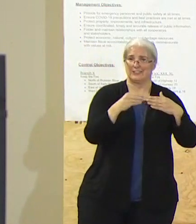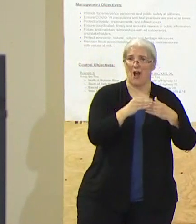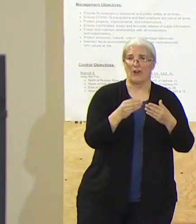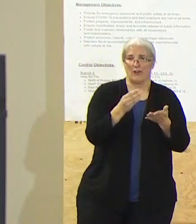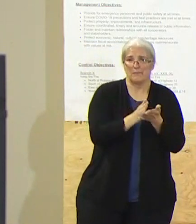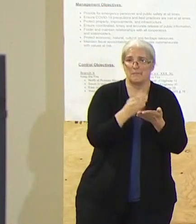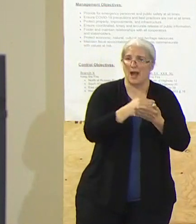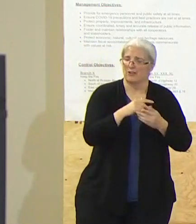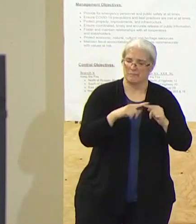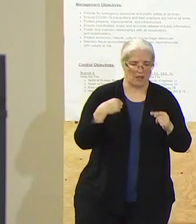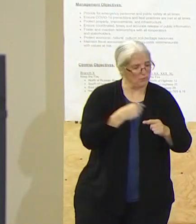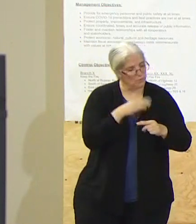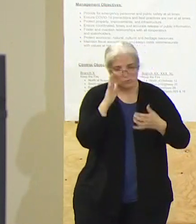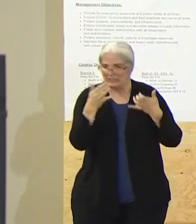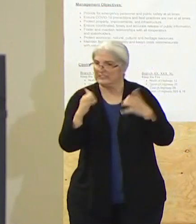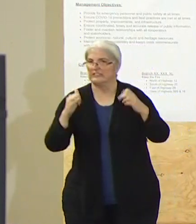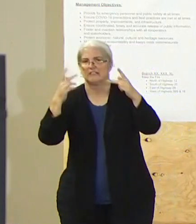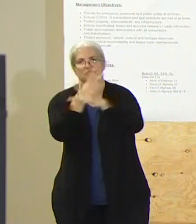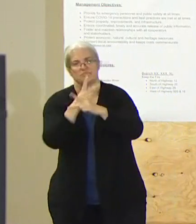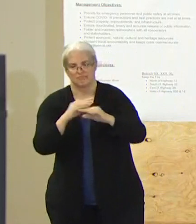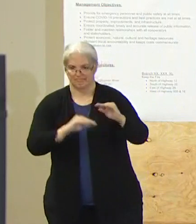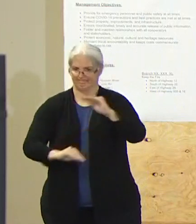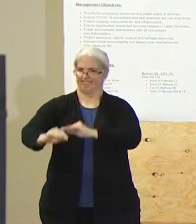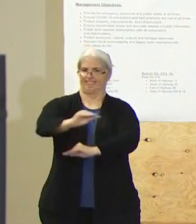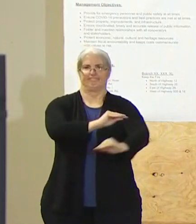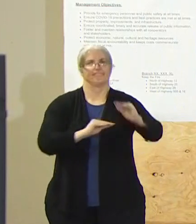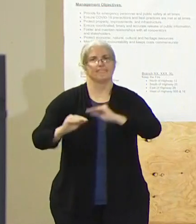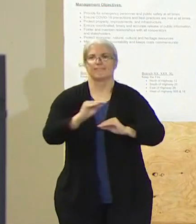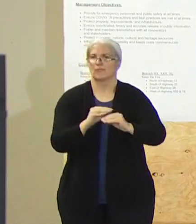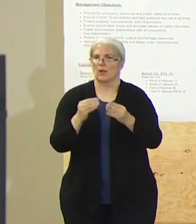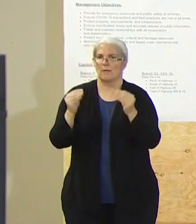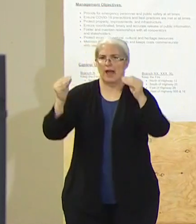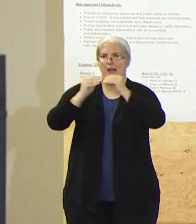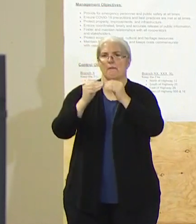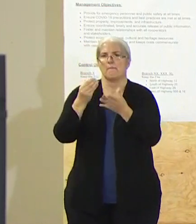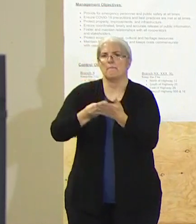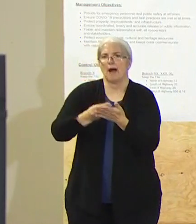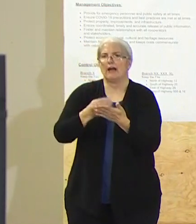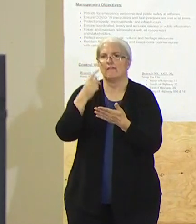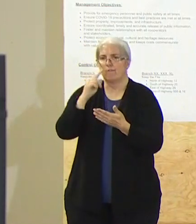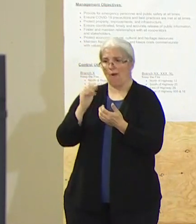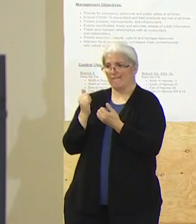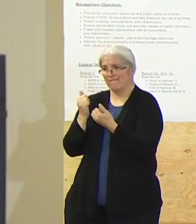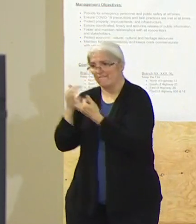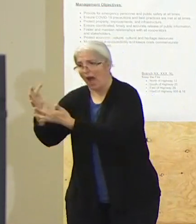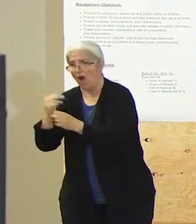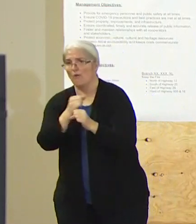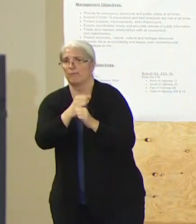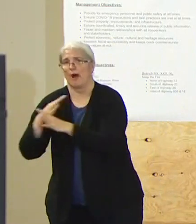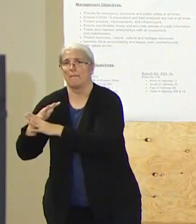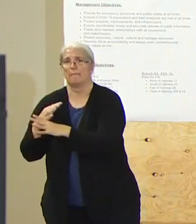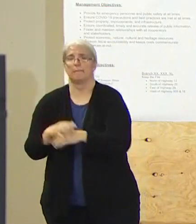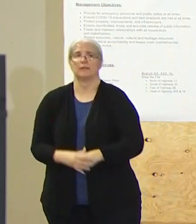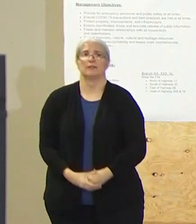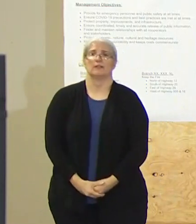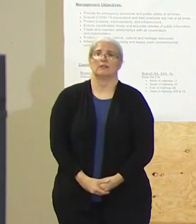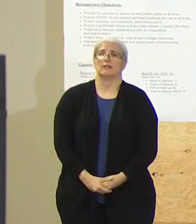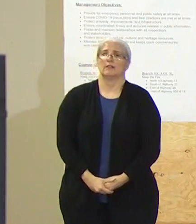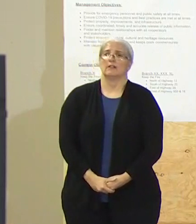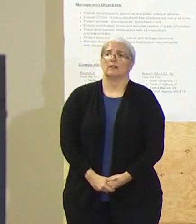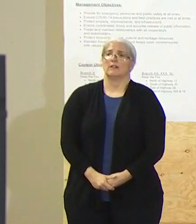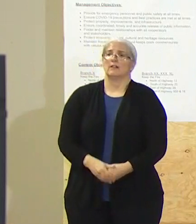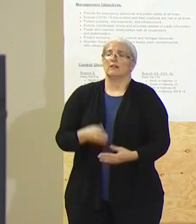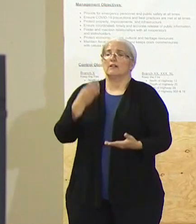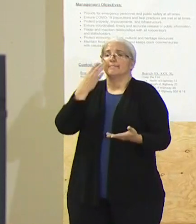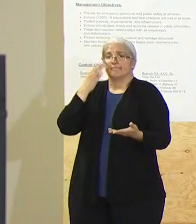our CAL FIRE men and women by providing more staffing, more personnel. Because of their insistence and their leadership,